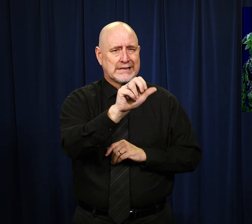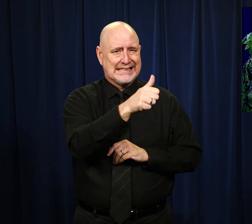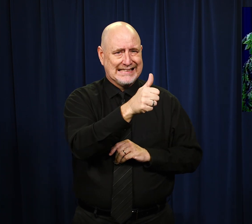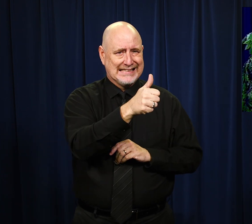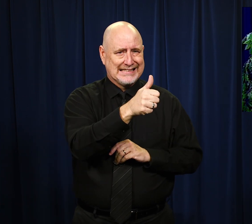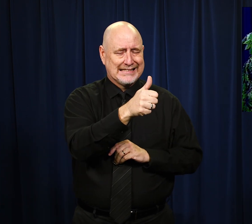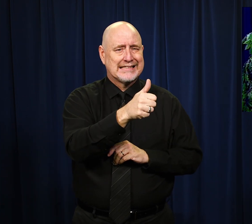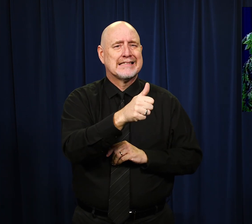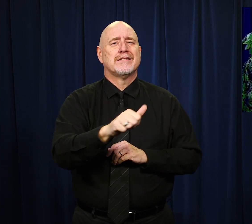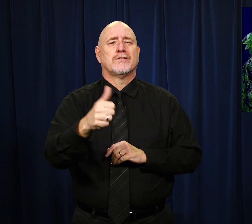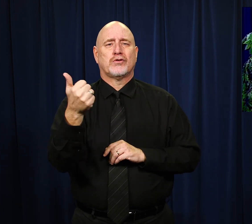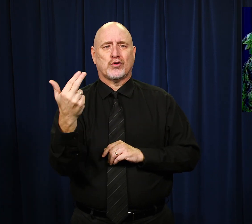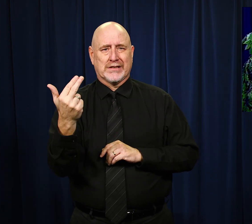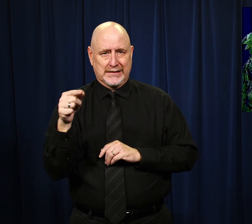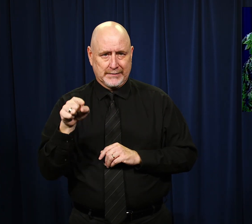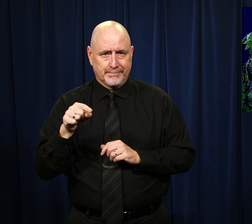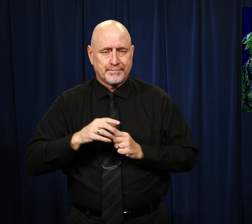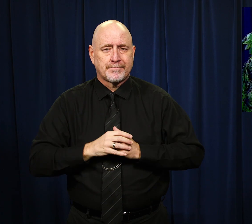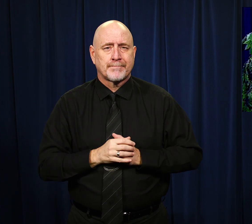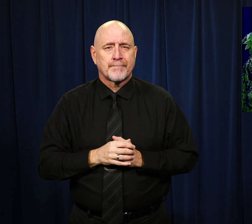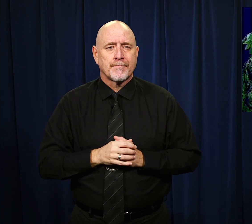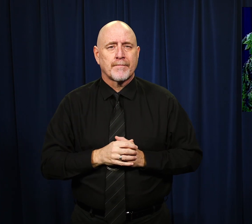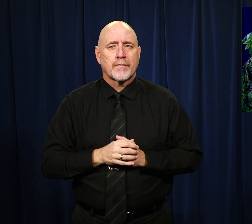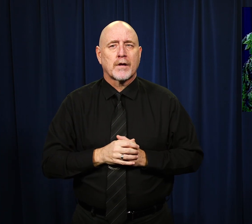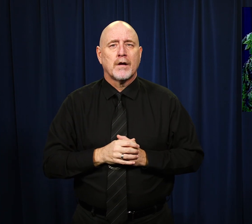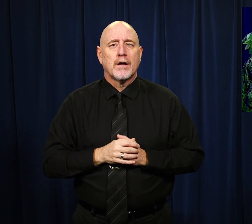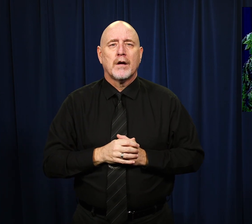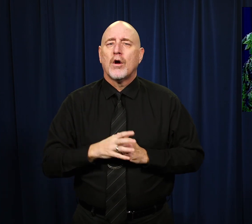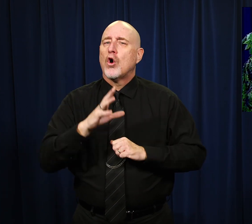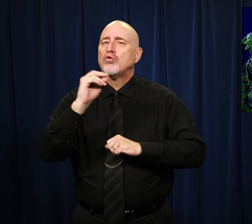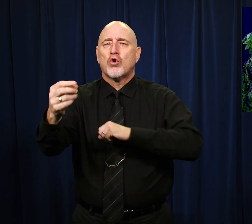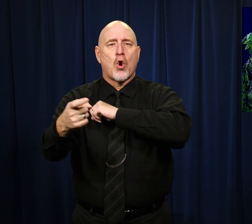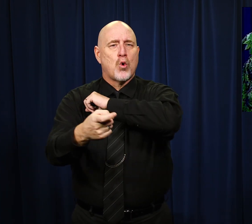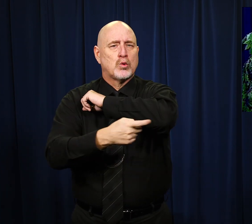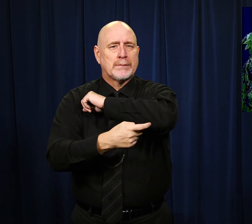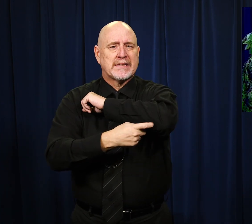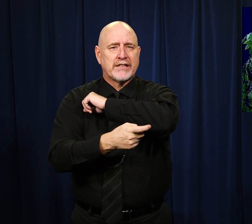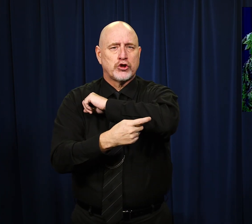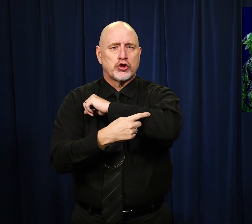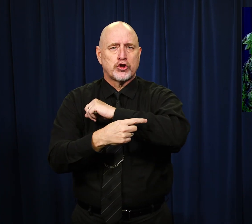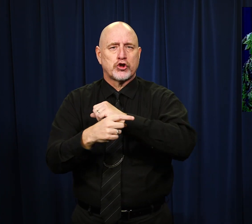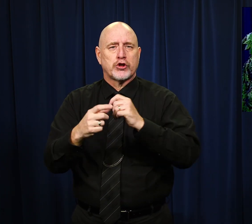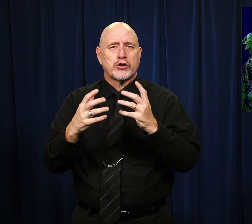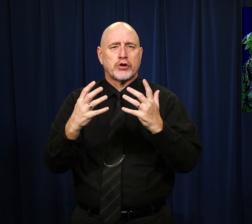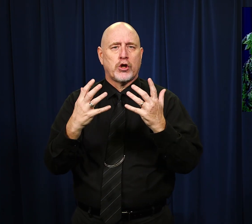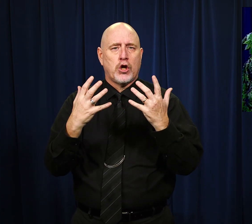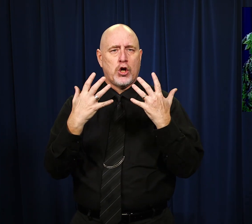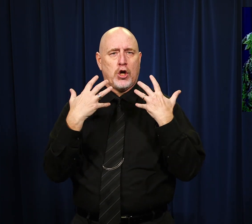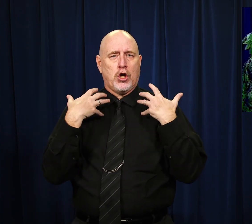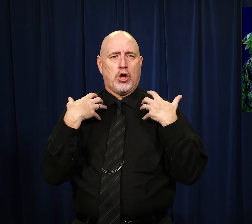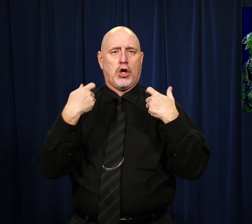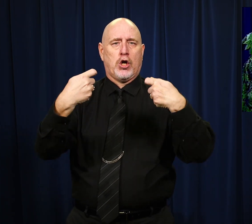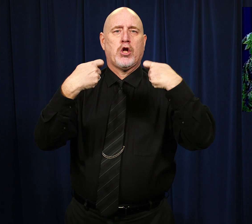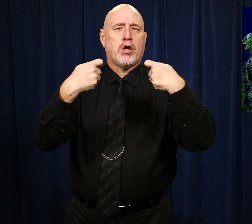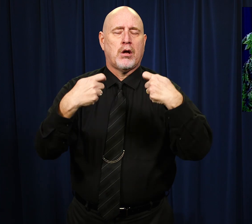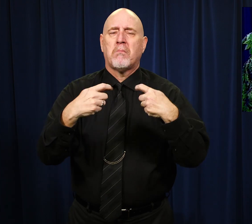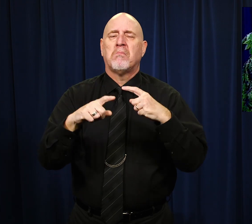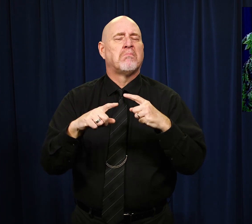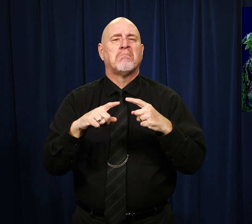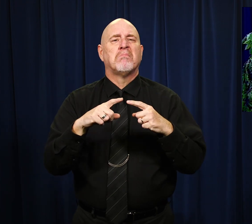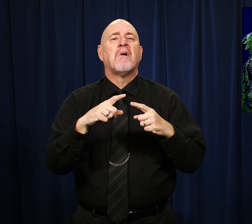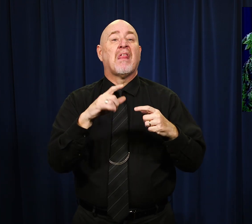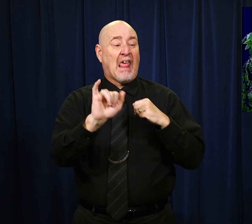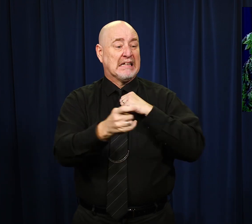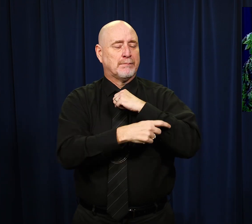10 and verse 13. No temptation has overtaken you except as is common